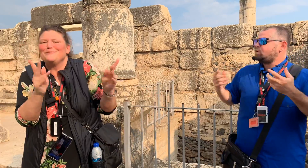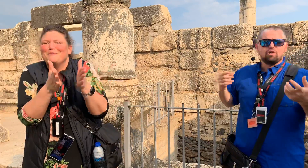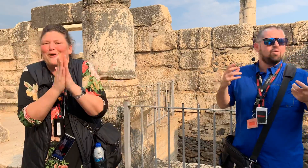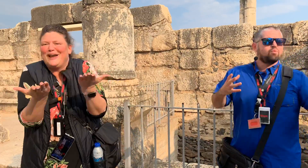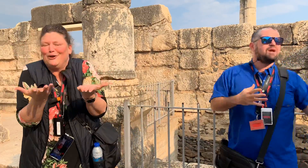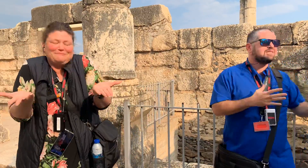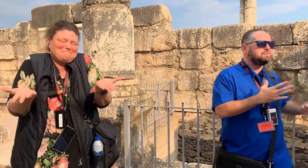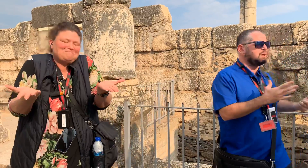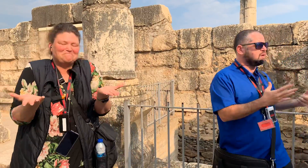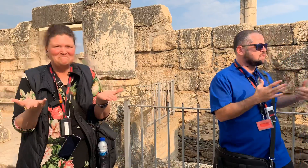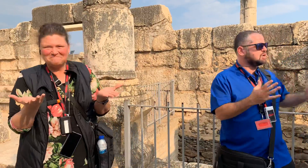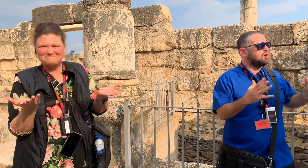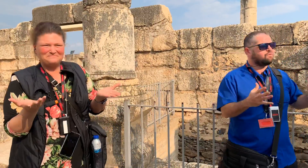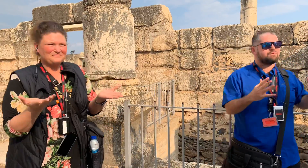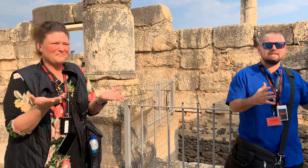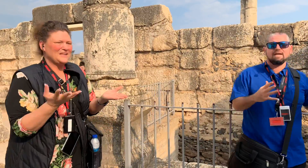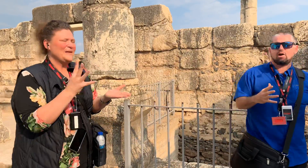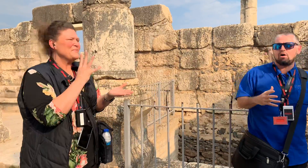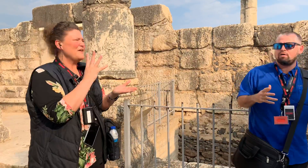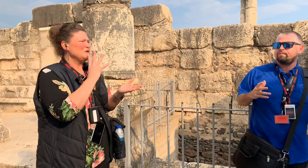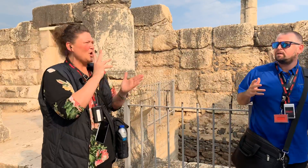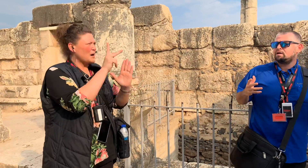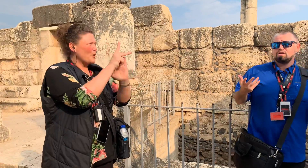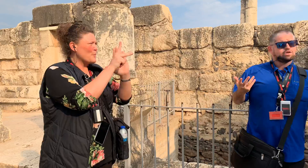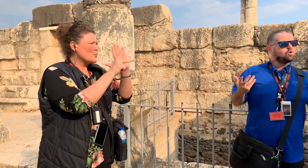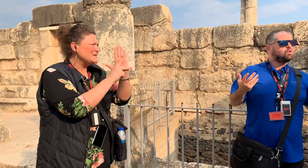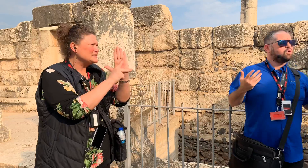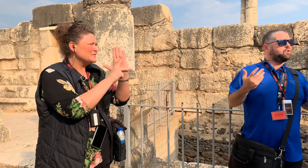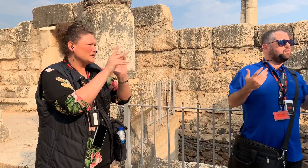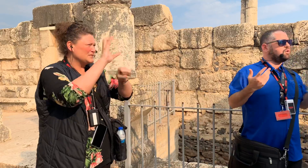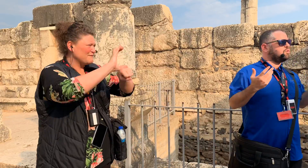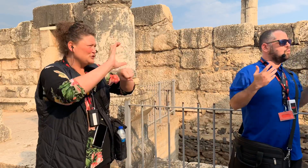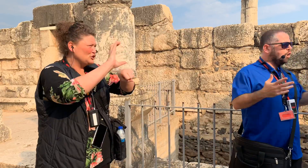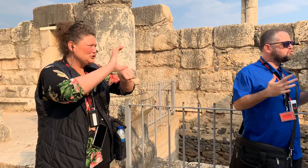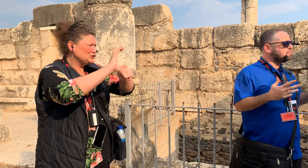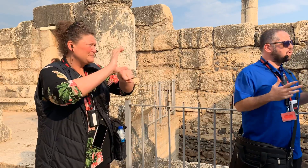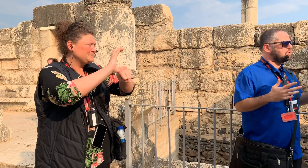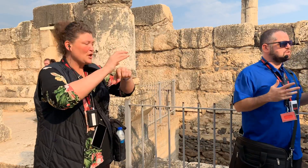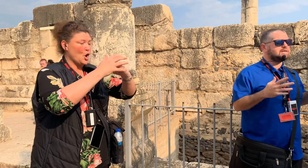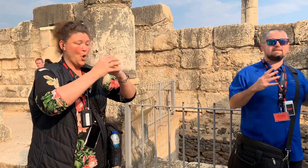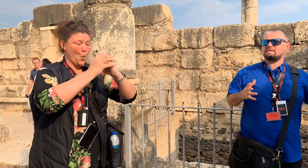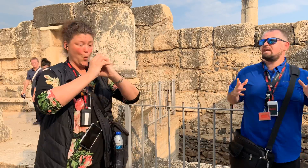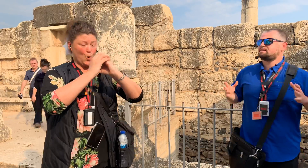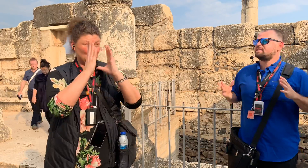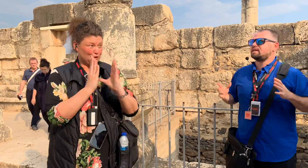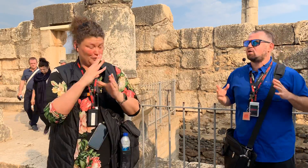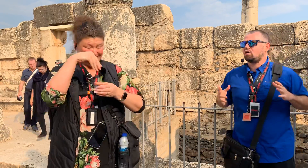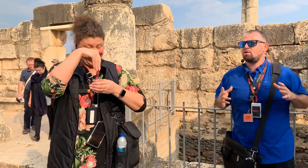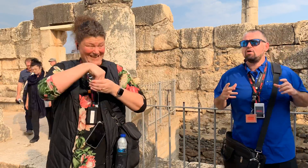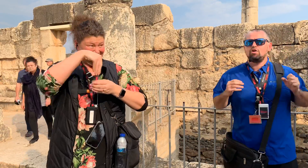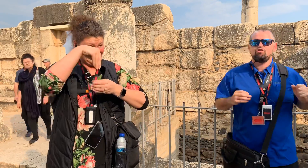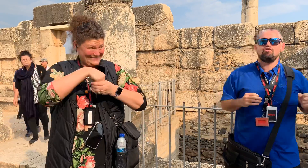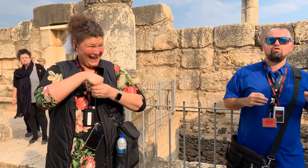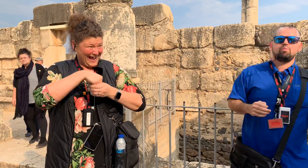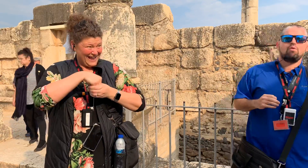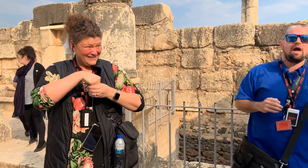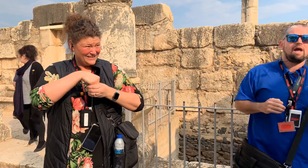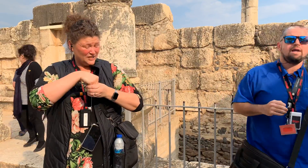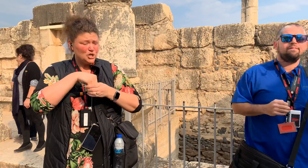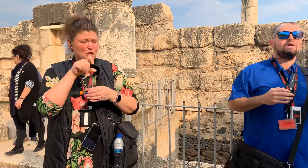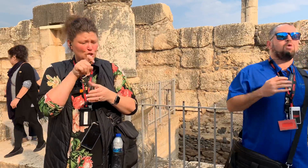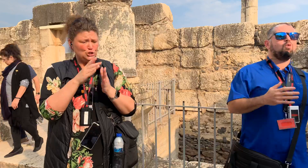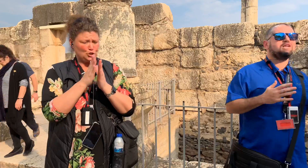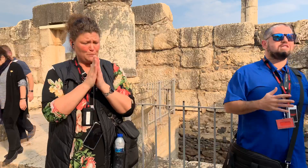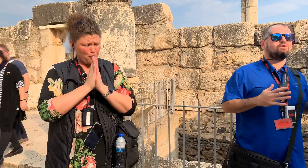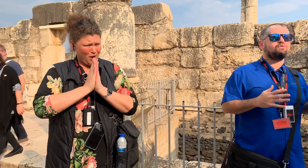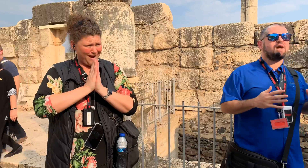about, principles of synagogue, so worshippers inside the synagogue should